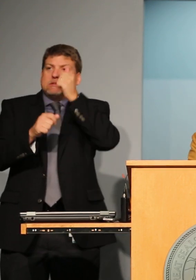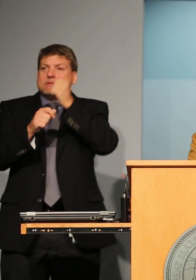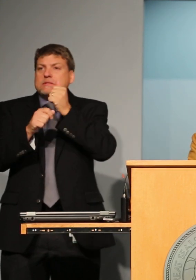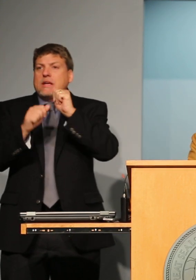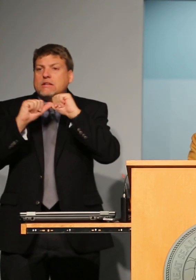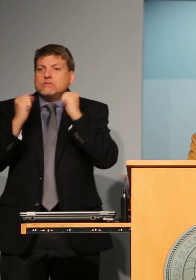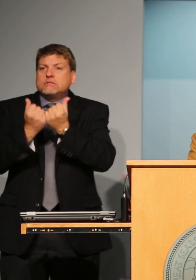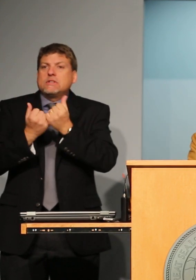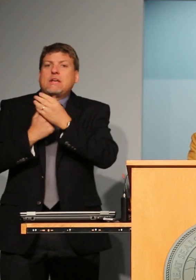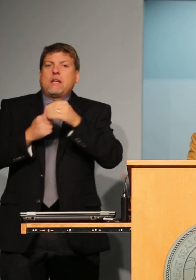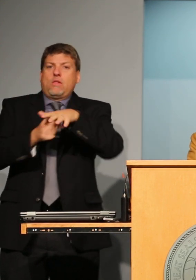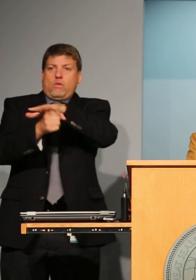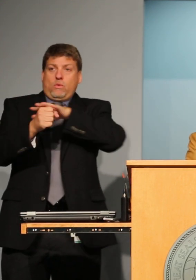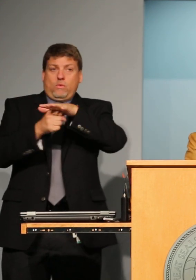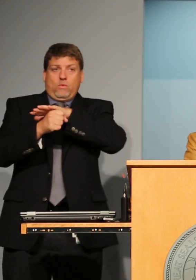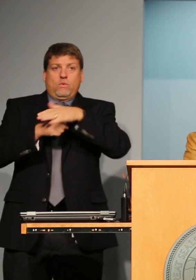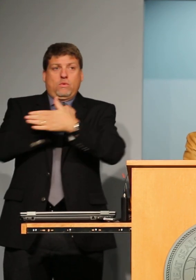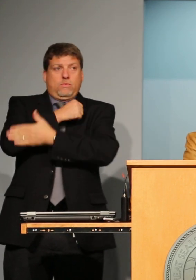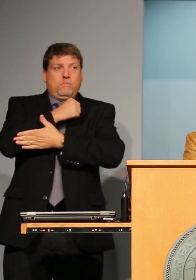our county partners.